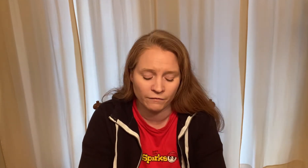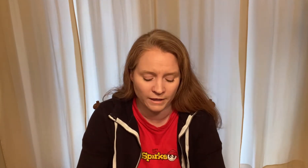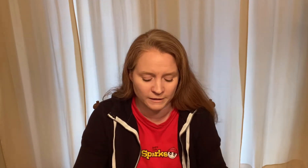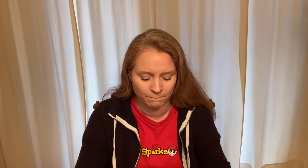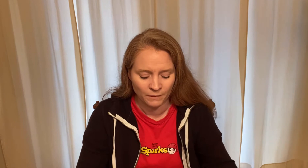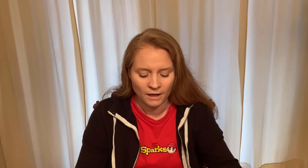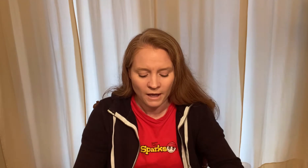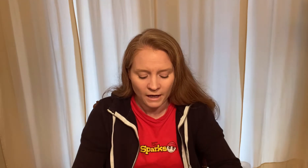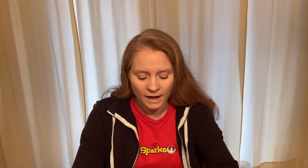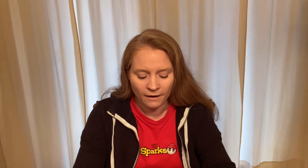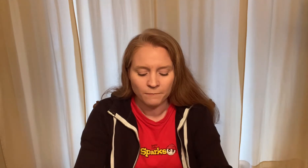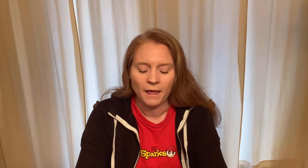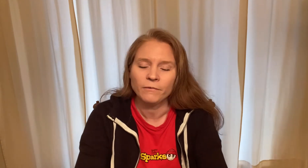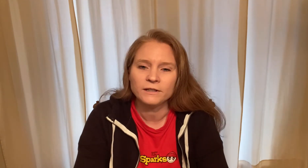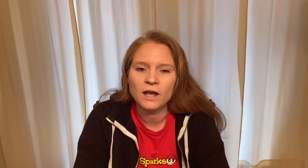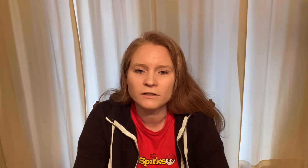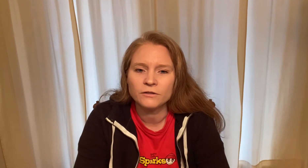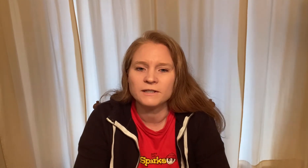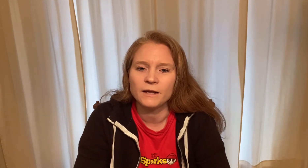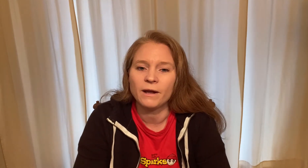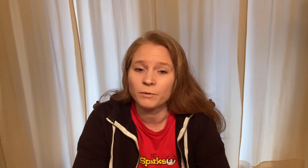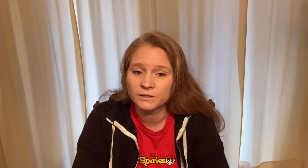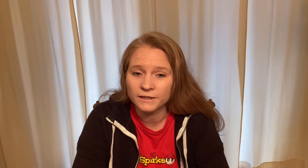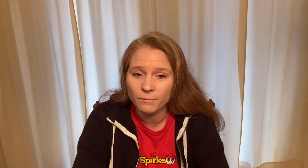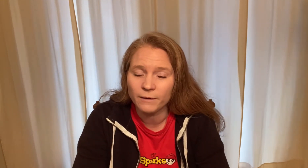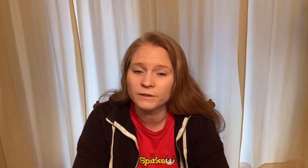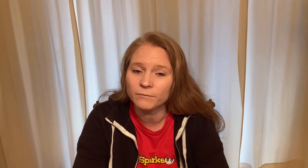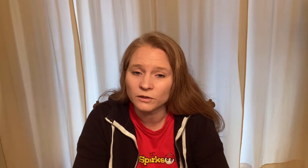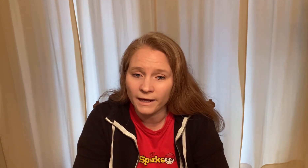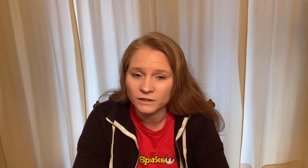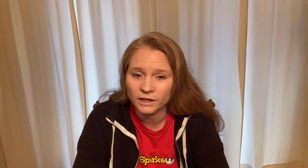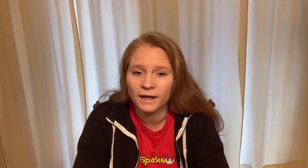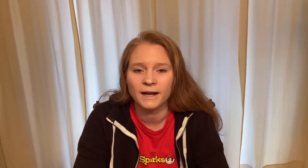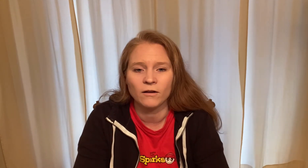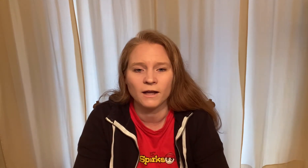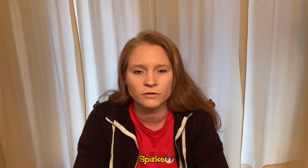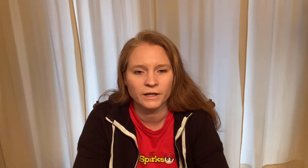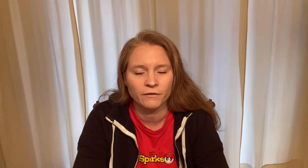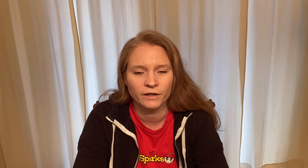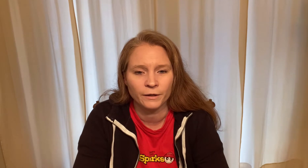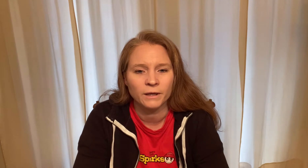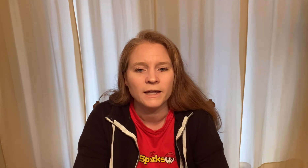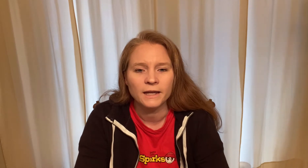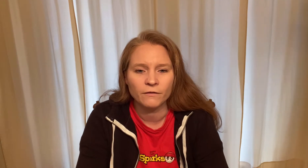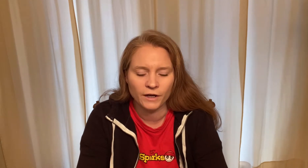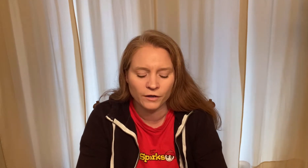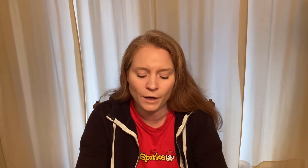us. Now, I'm going to talk to you today about a person in the Bible named Elijah and how God took care of him in a very